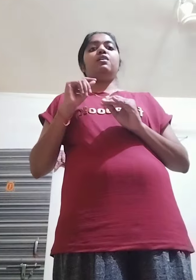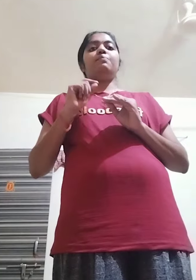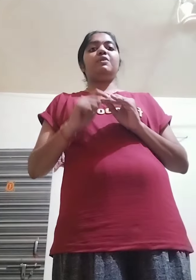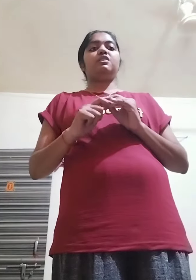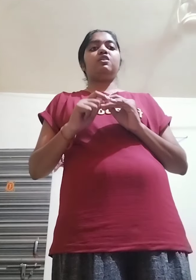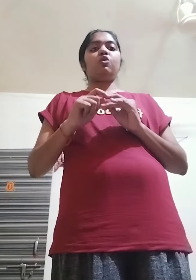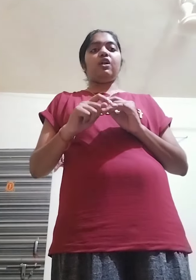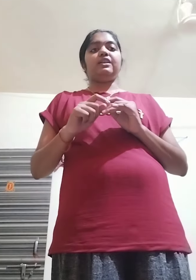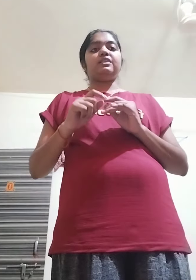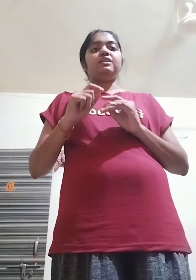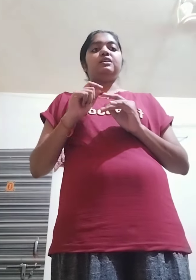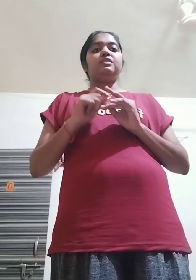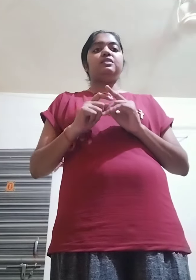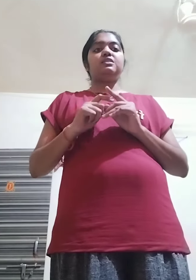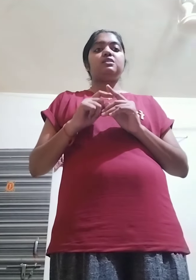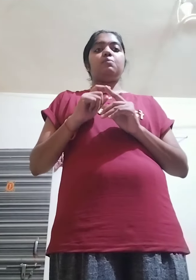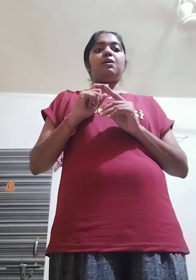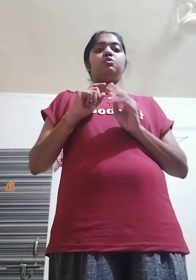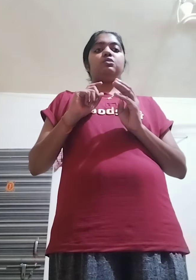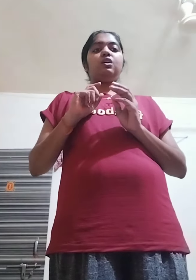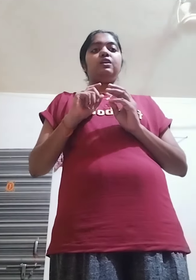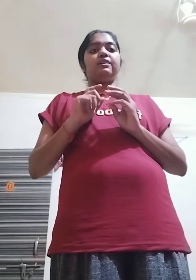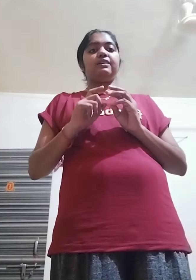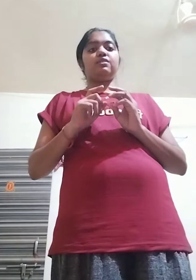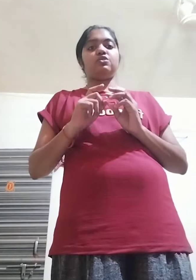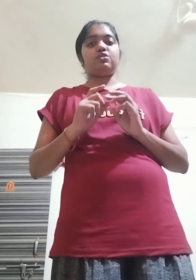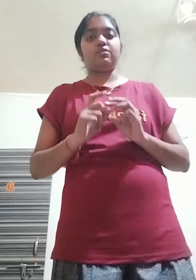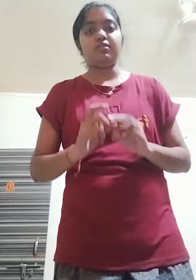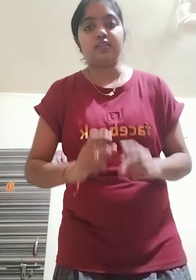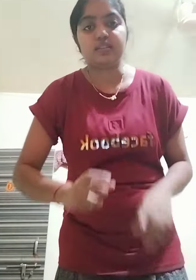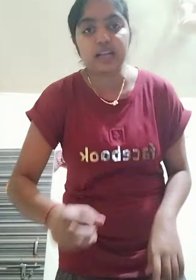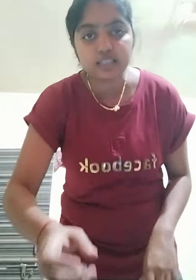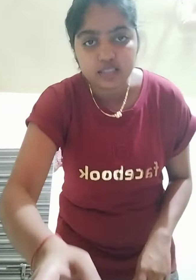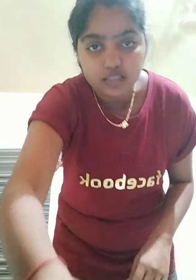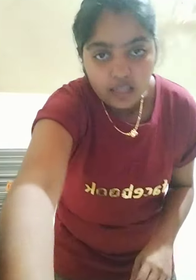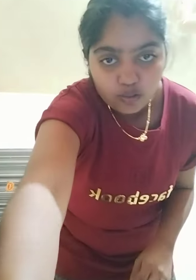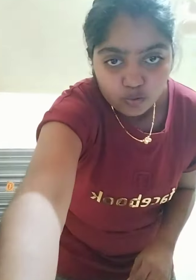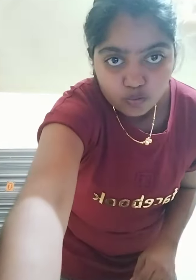the method calling. This is about the recursion. That's it. Thank you.